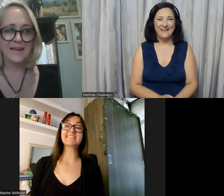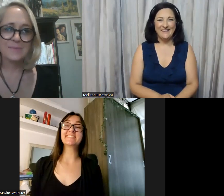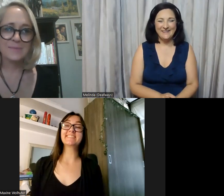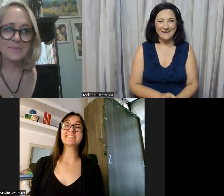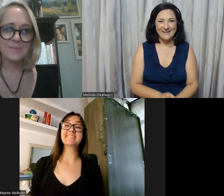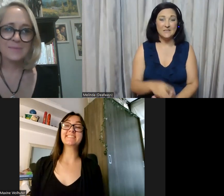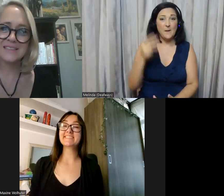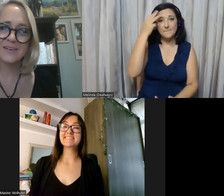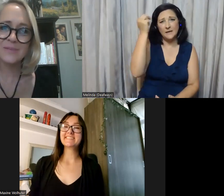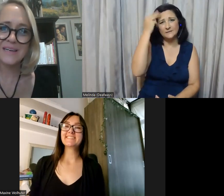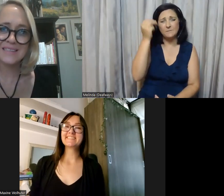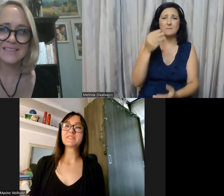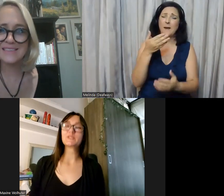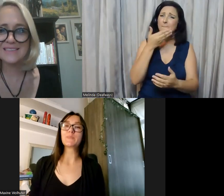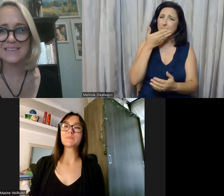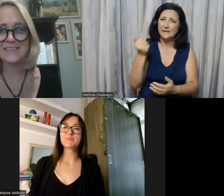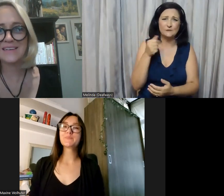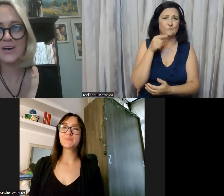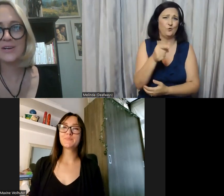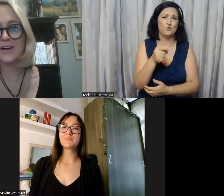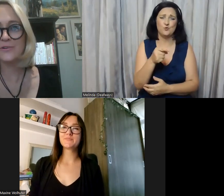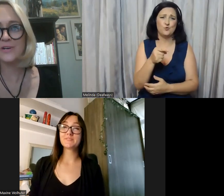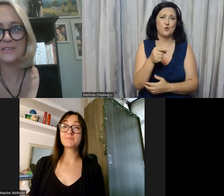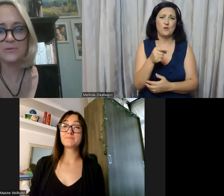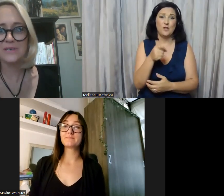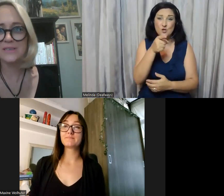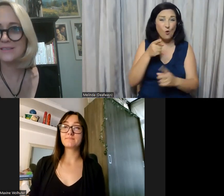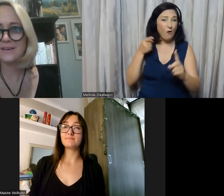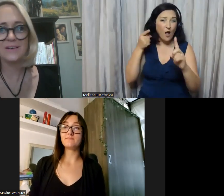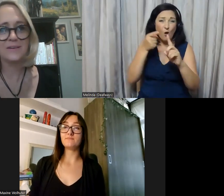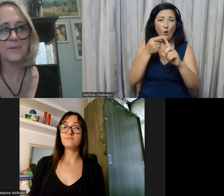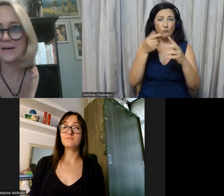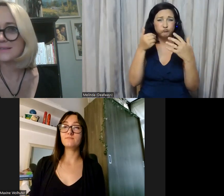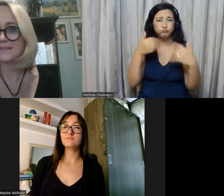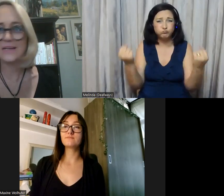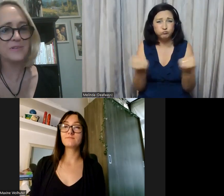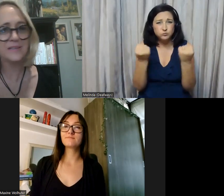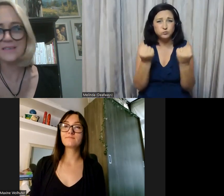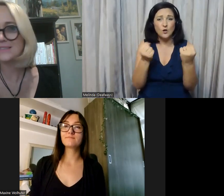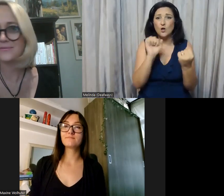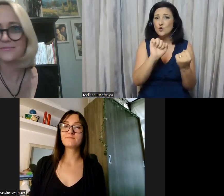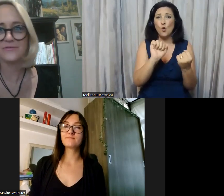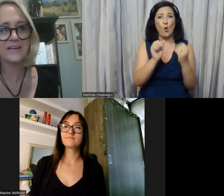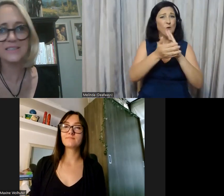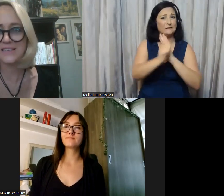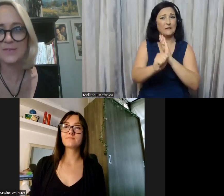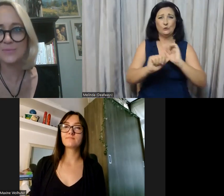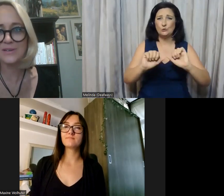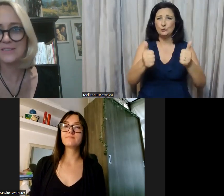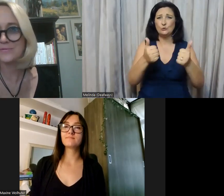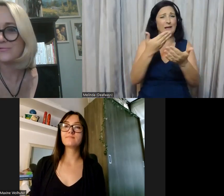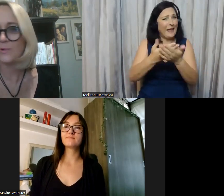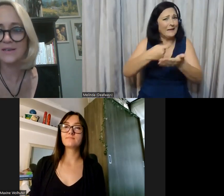And Maxine, all the best. Yes, go for it. Your works are definitely very sellable.